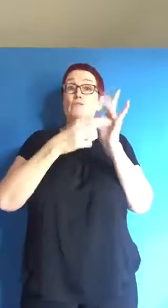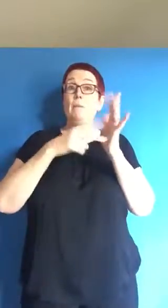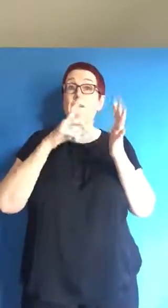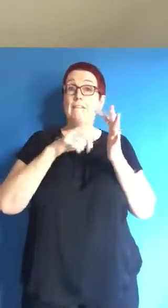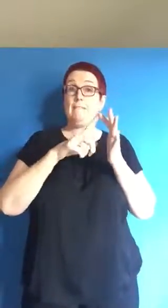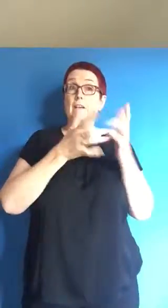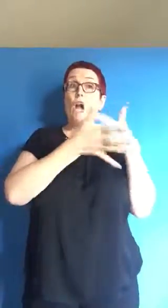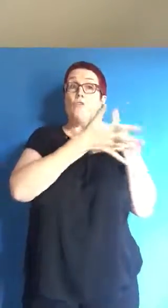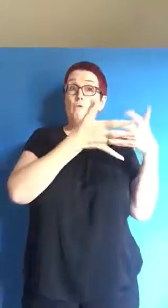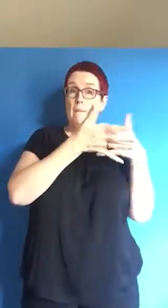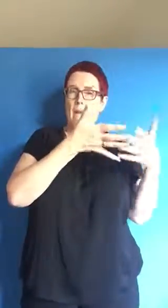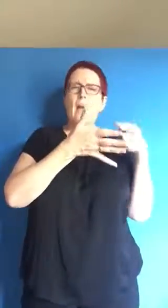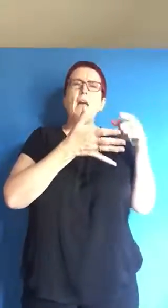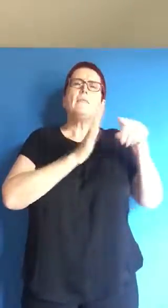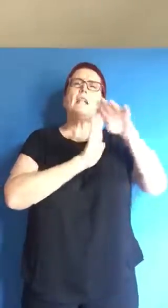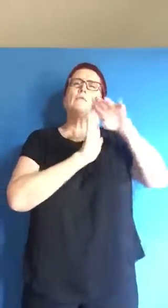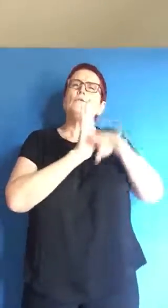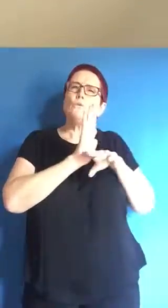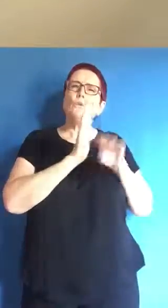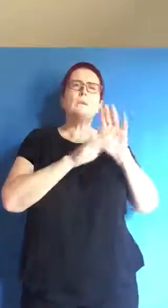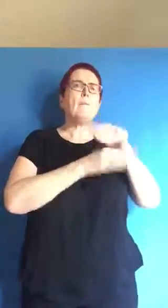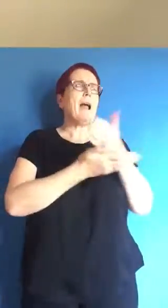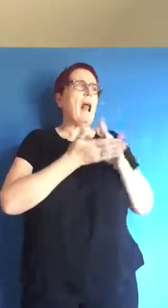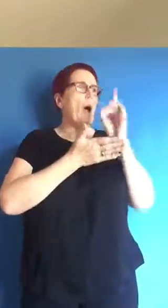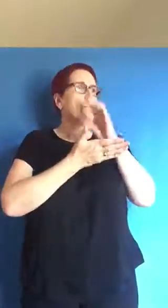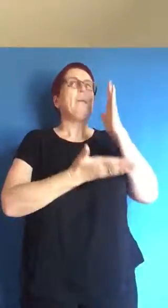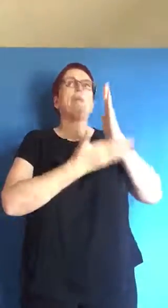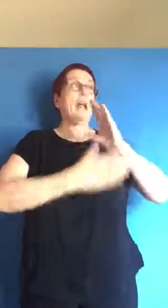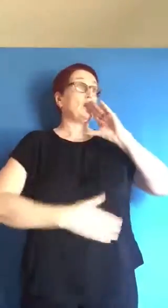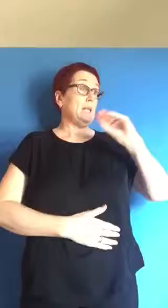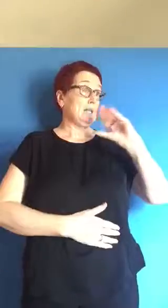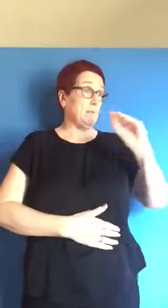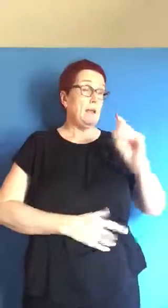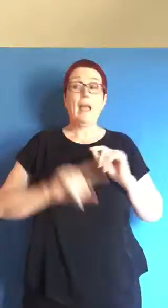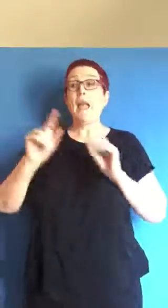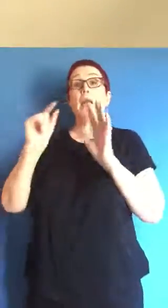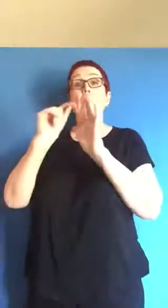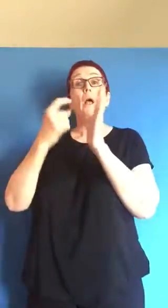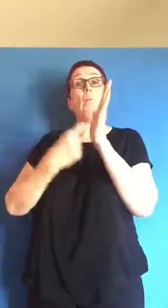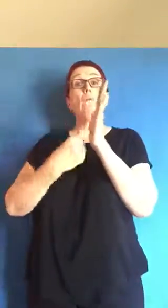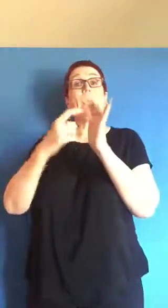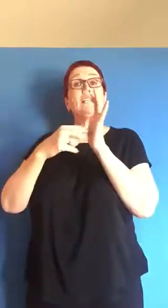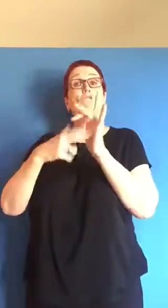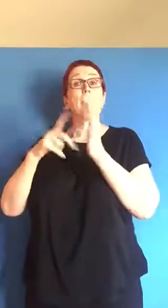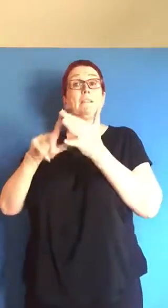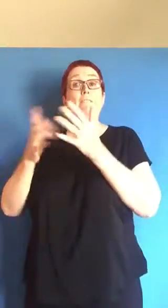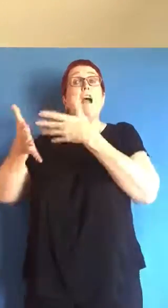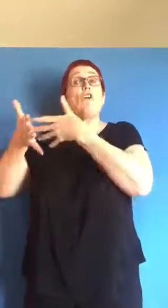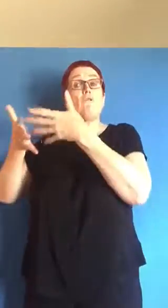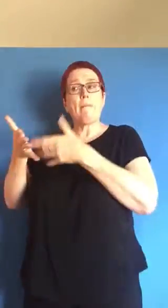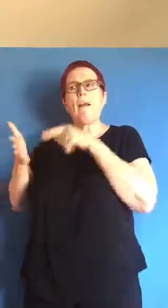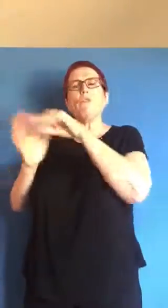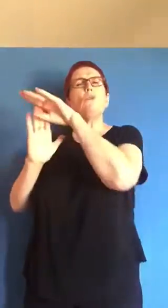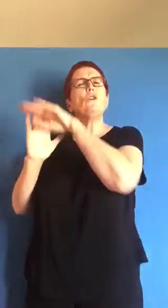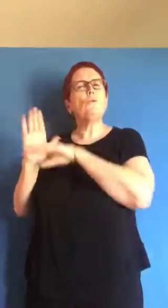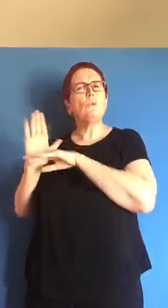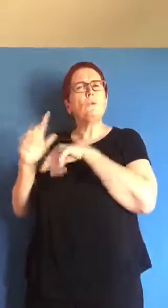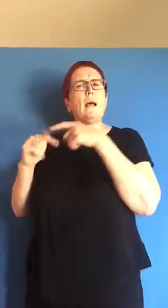the rules that characterize how people do speak, and prescriptive grammar, rules that characterize how